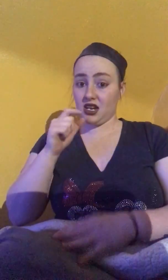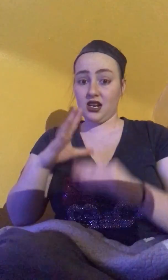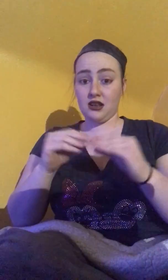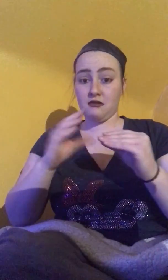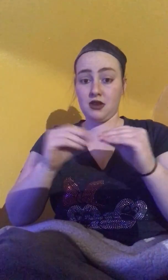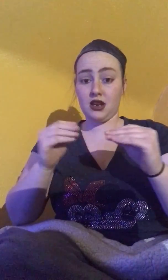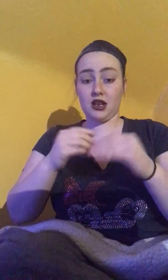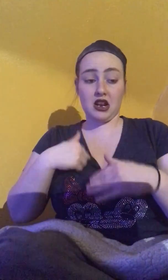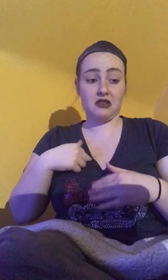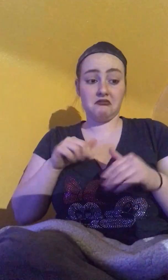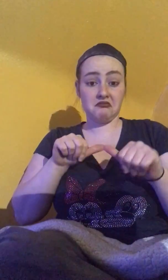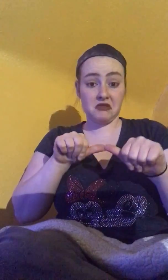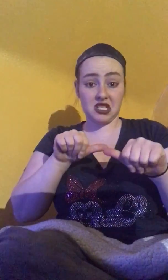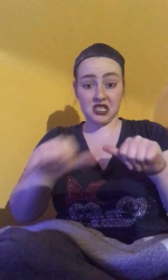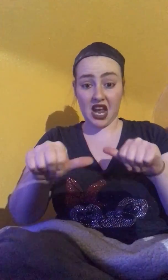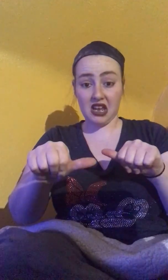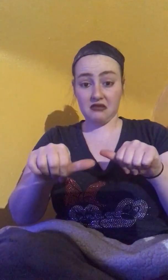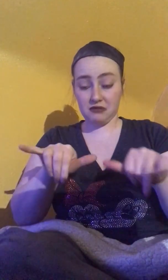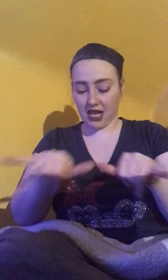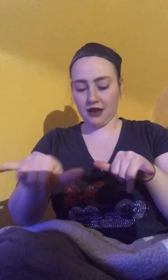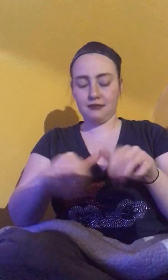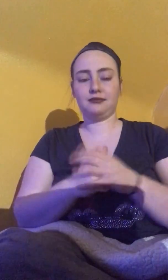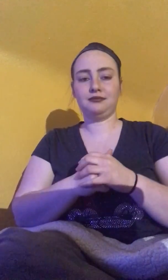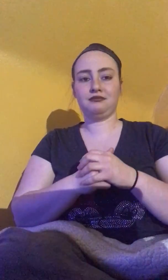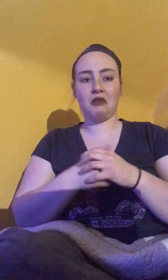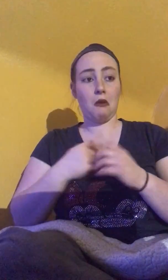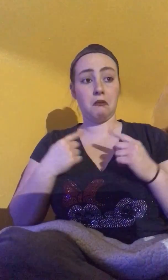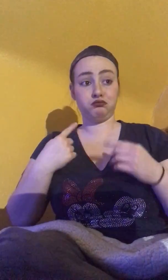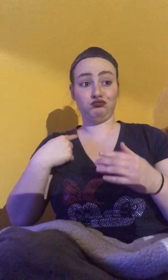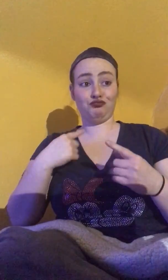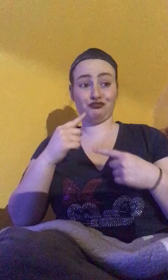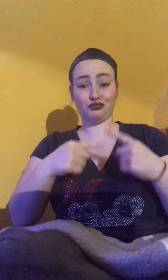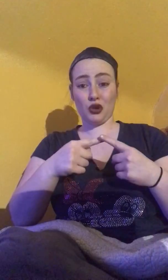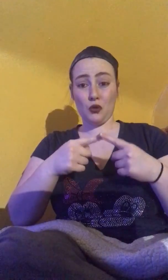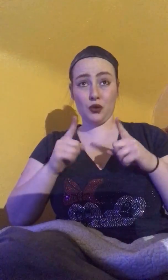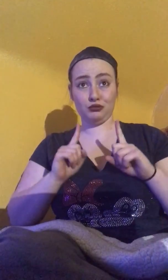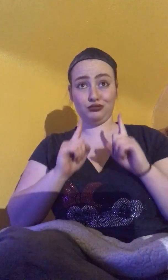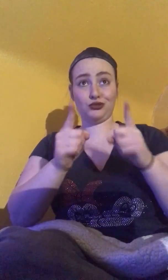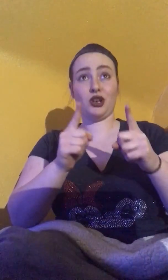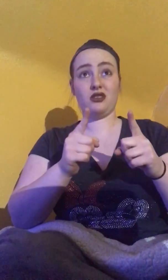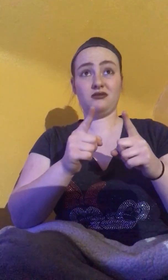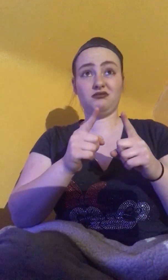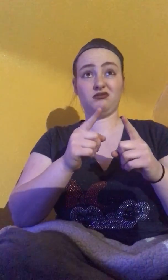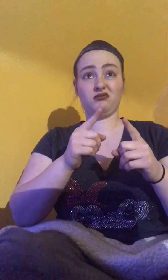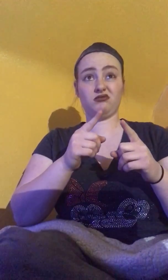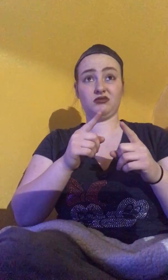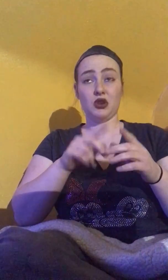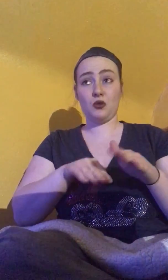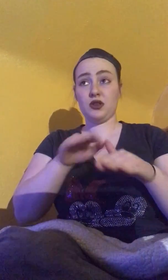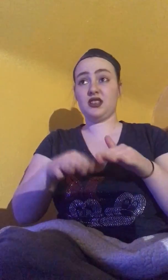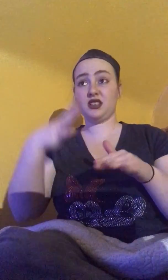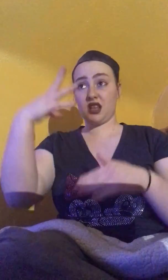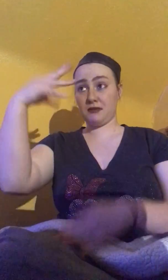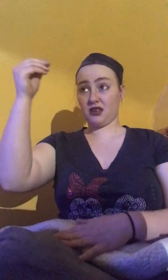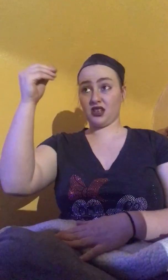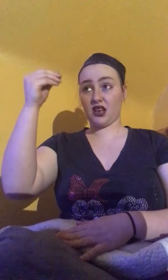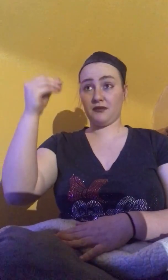meeting. And we get there, and as soon as we go outside, hanging out and having a